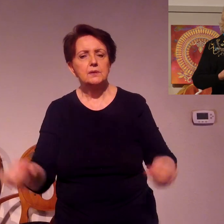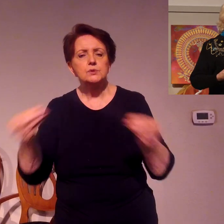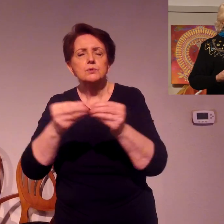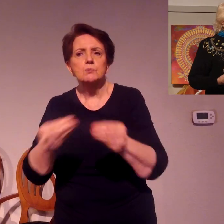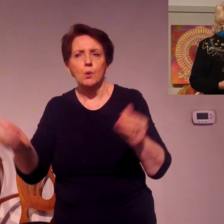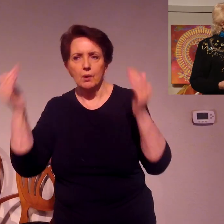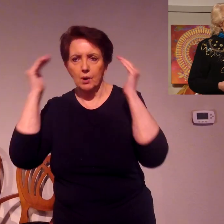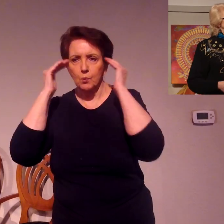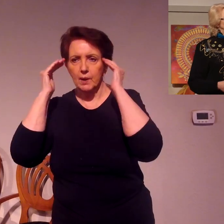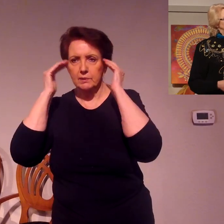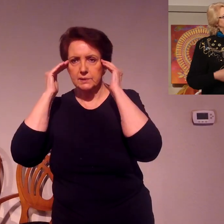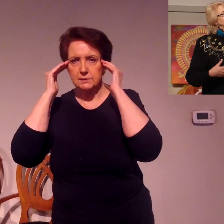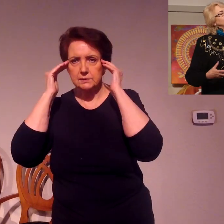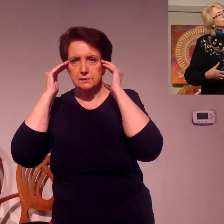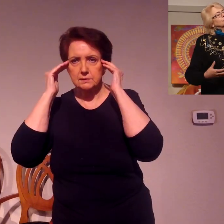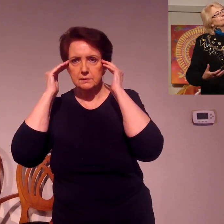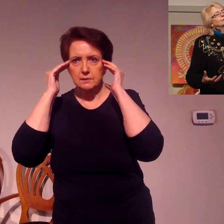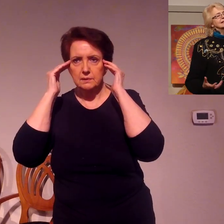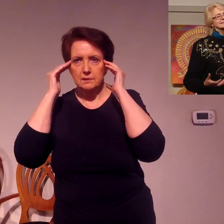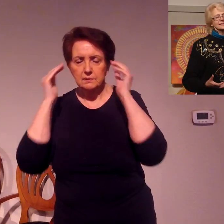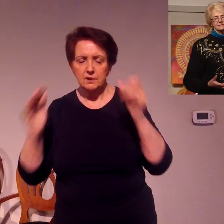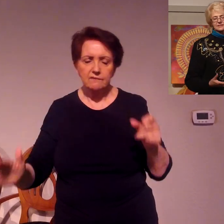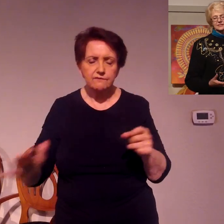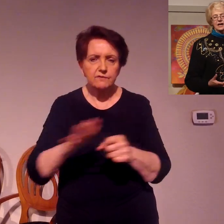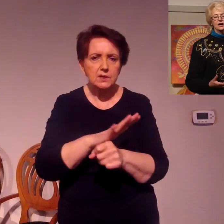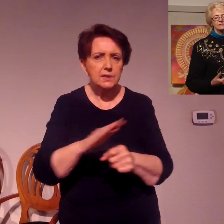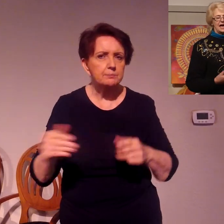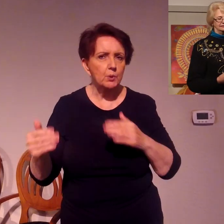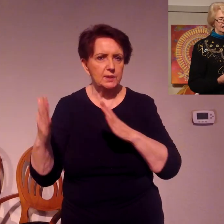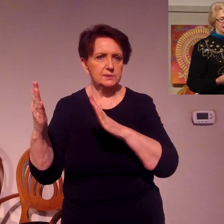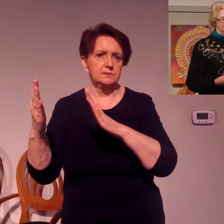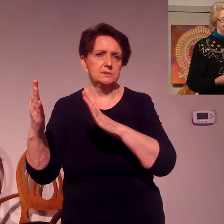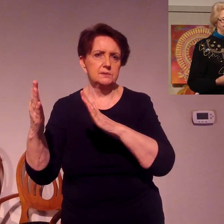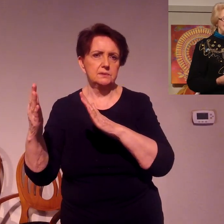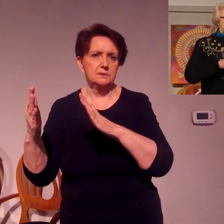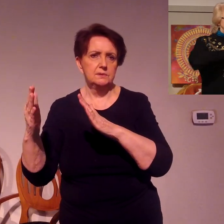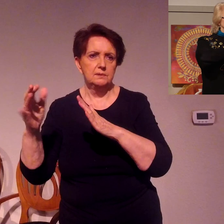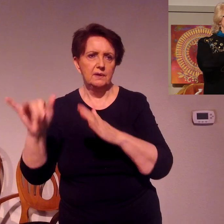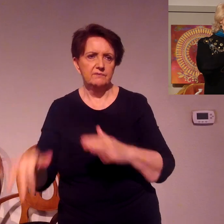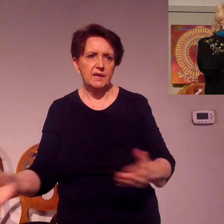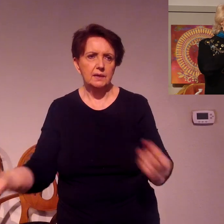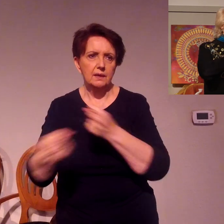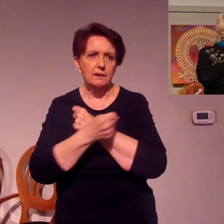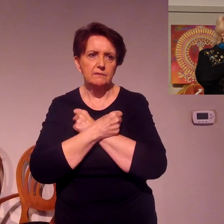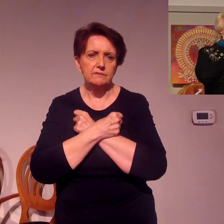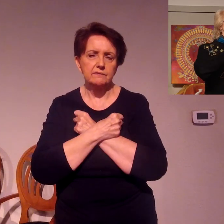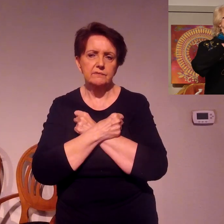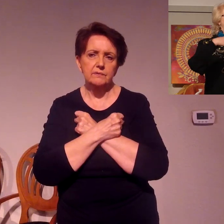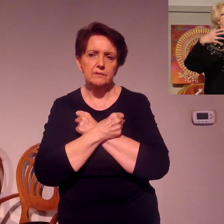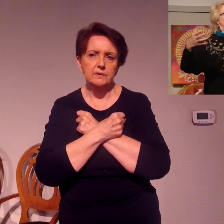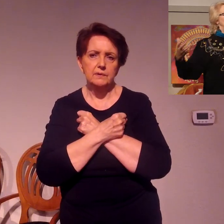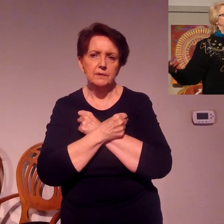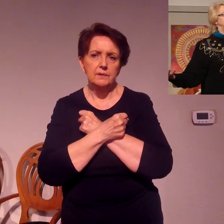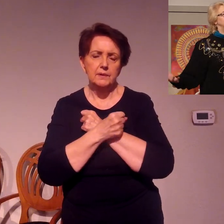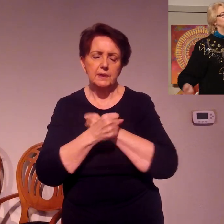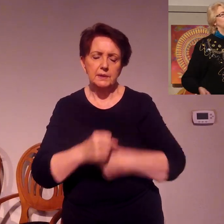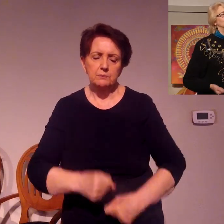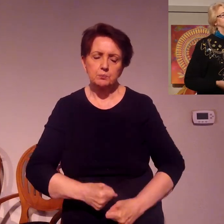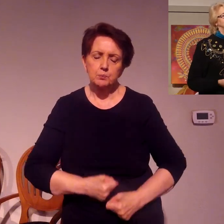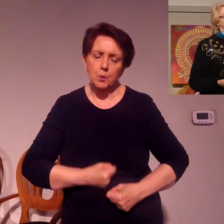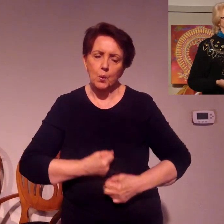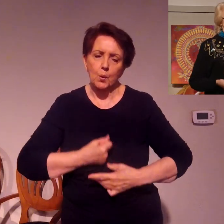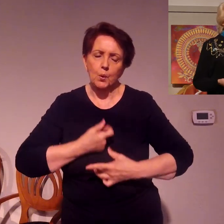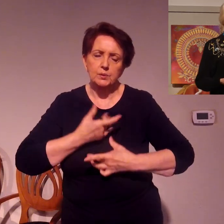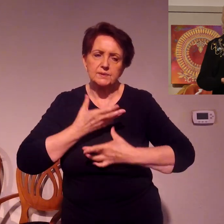awareness, into a fuller presence of that love, and that love pours out into